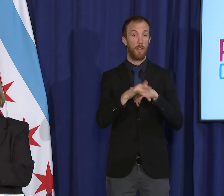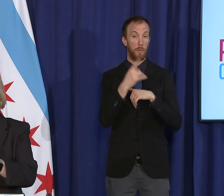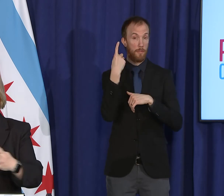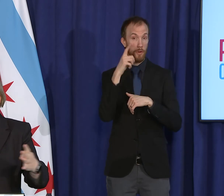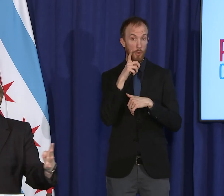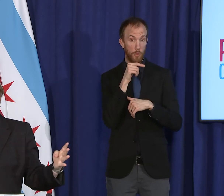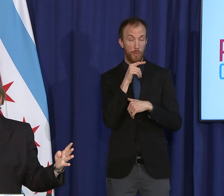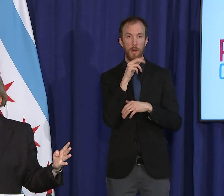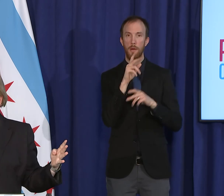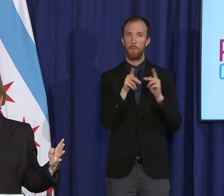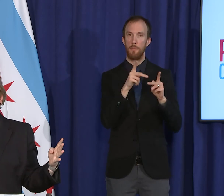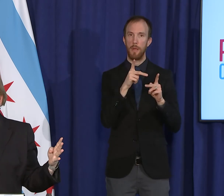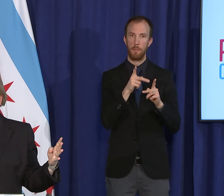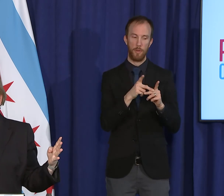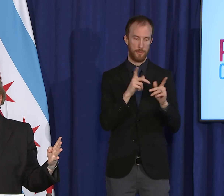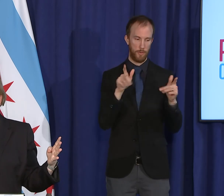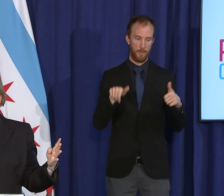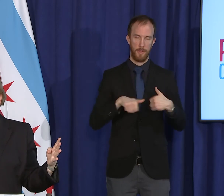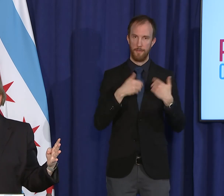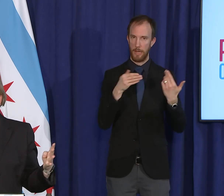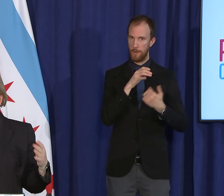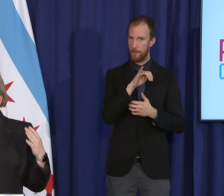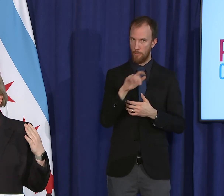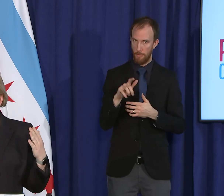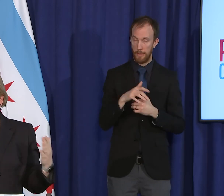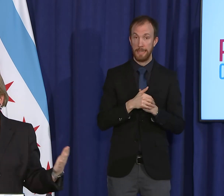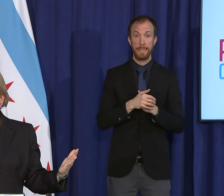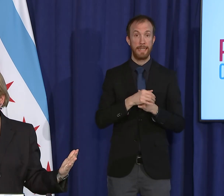If those 110,000 appointments don't